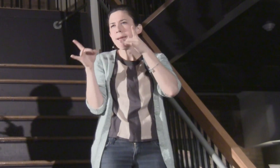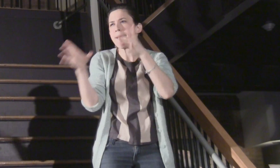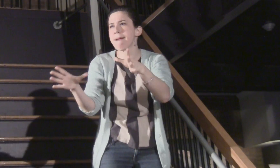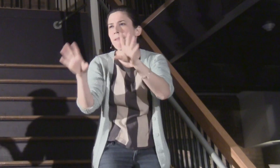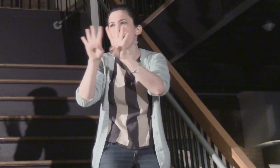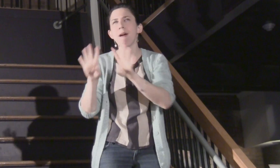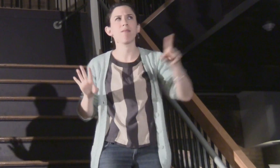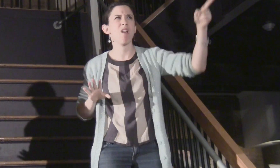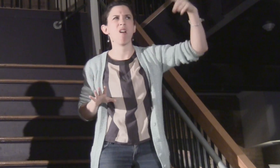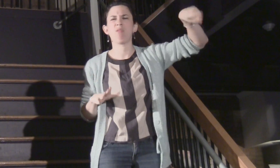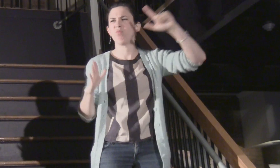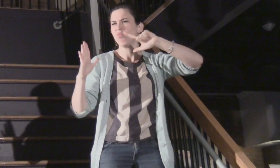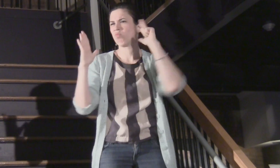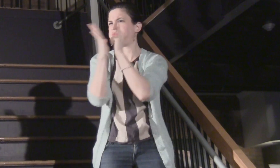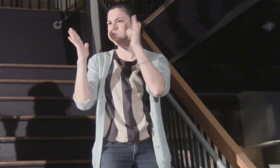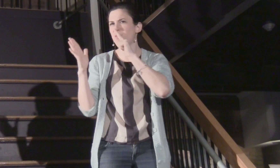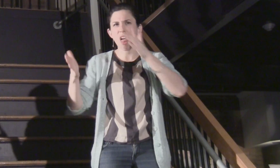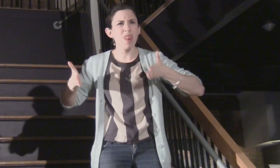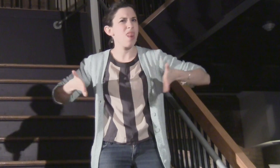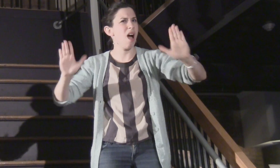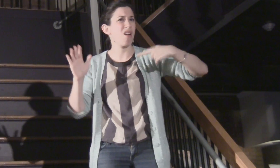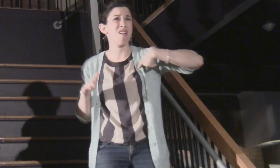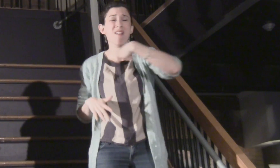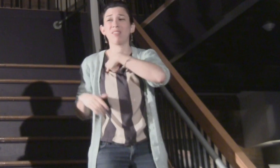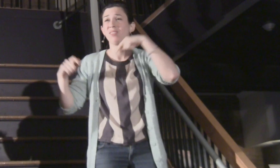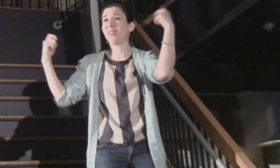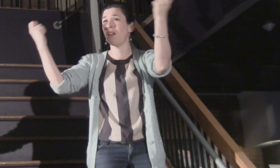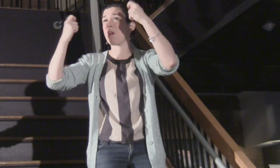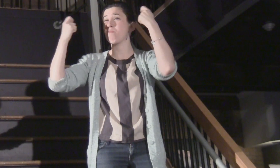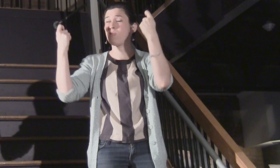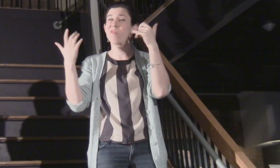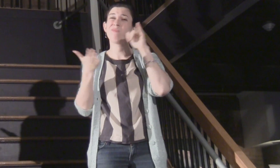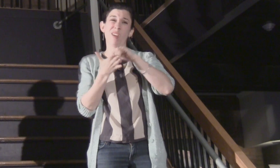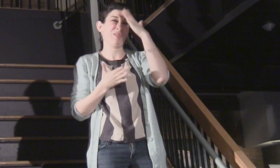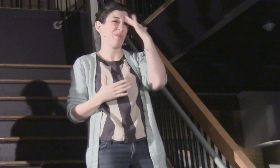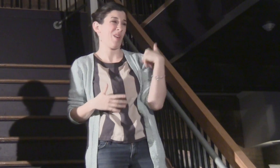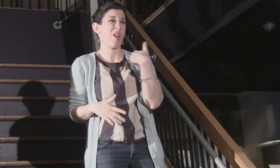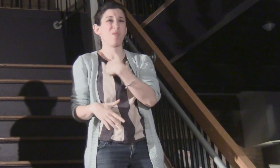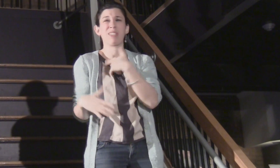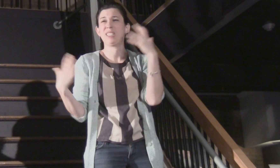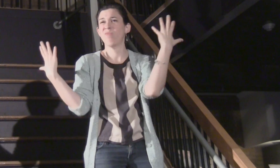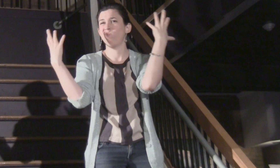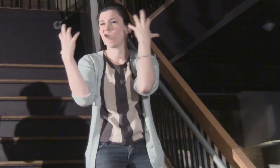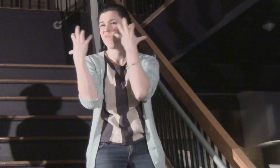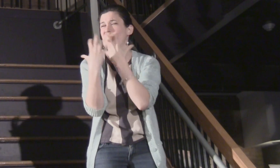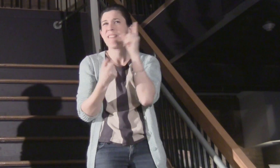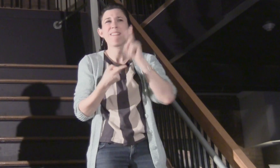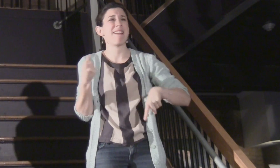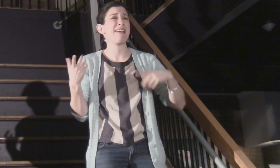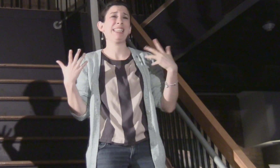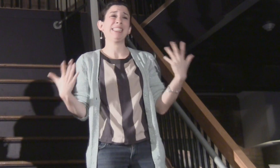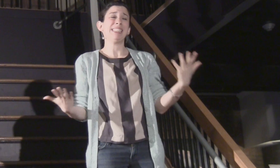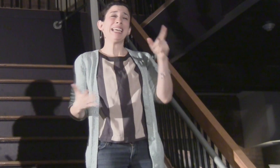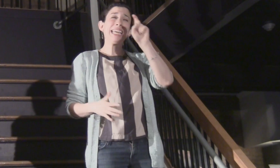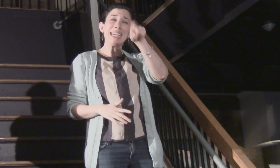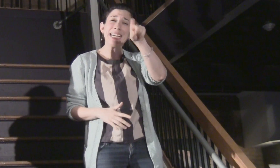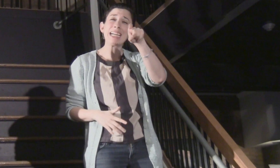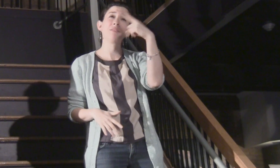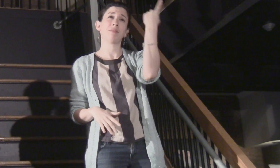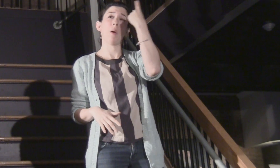many goblins, and they hated Hanukkah, and they won't let us celebrate. And that's why we're here in the dark.